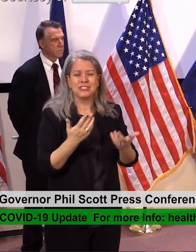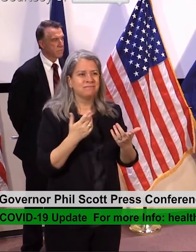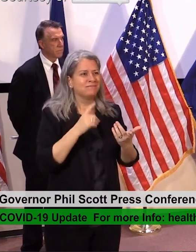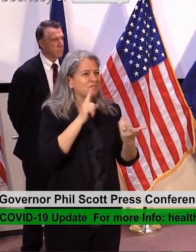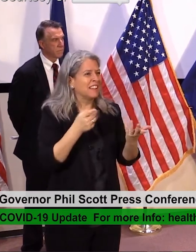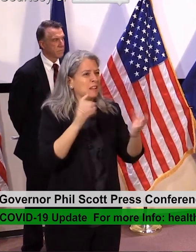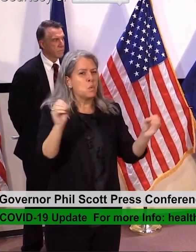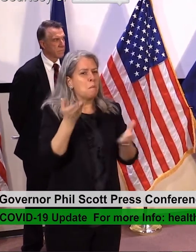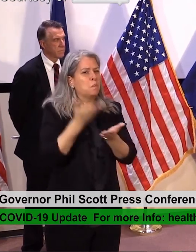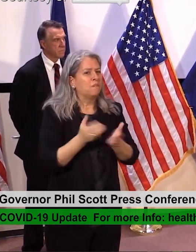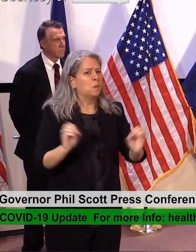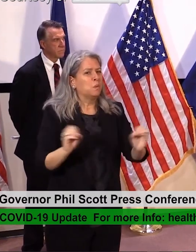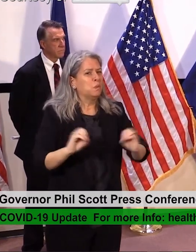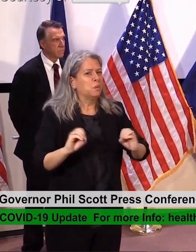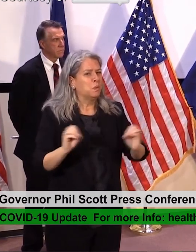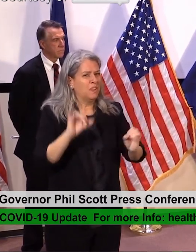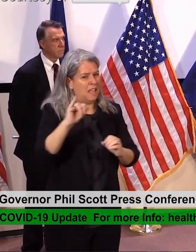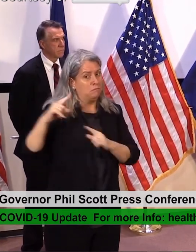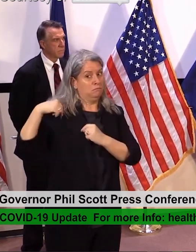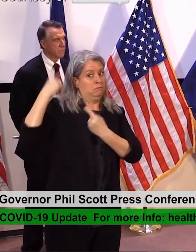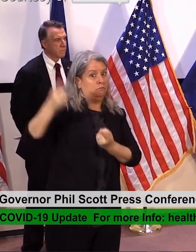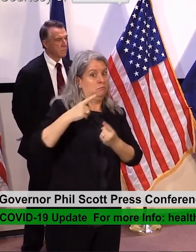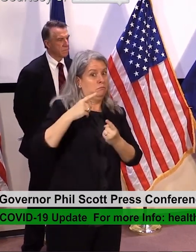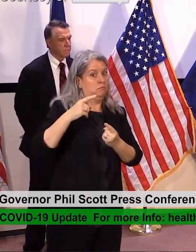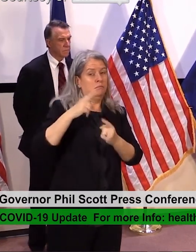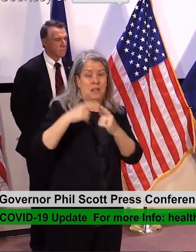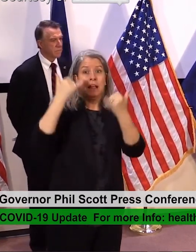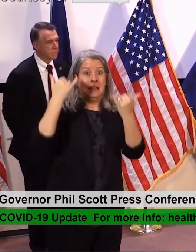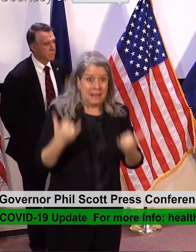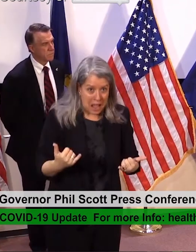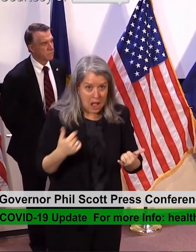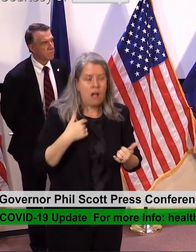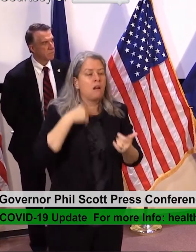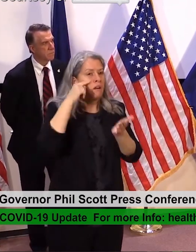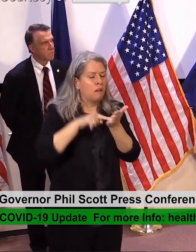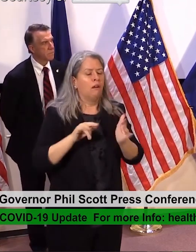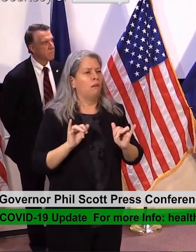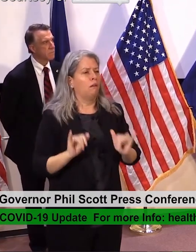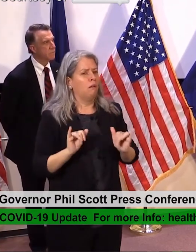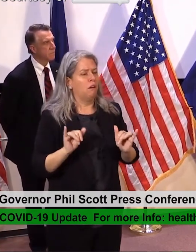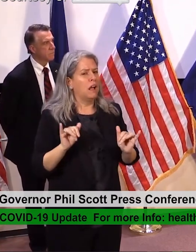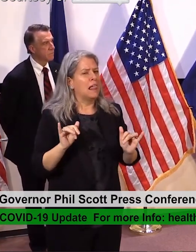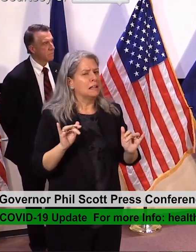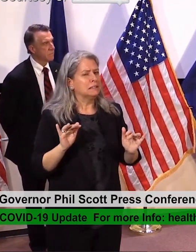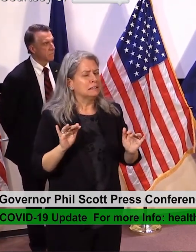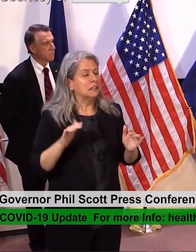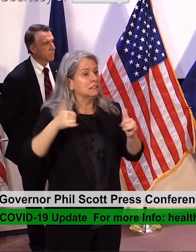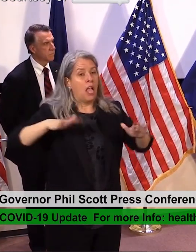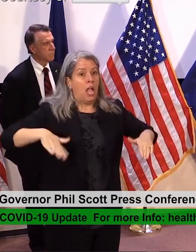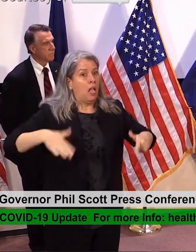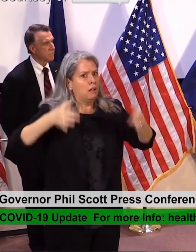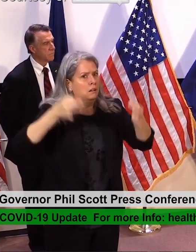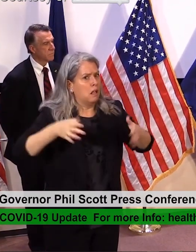public. But in the past 24 hours, that advice is evolving, even though the definitive advice